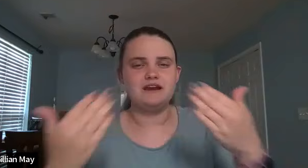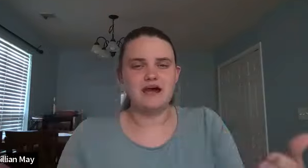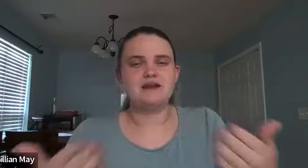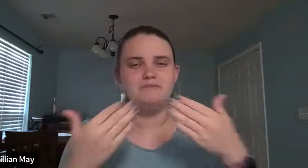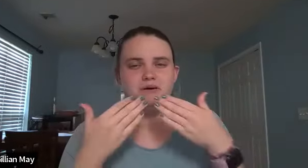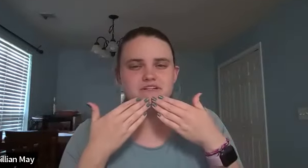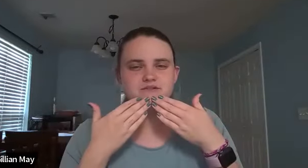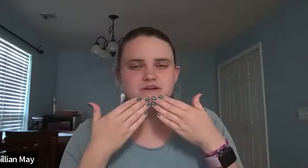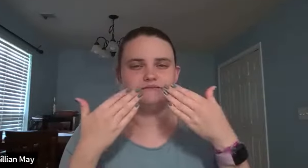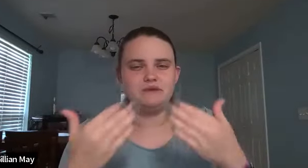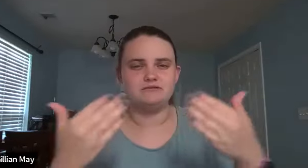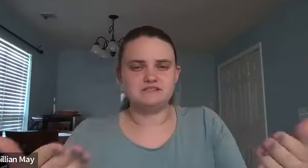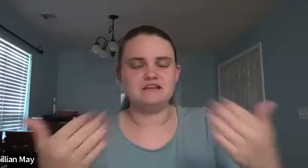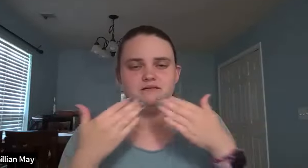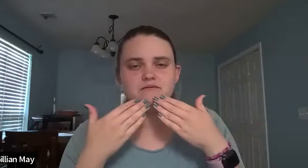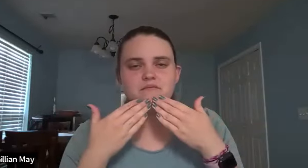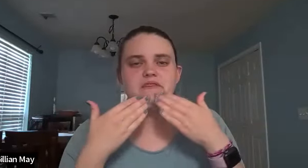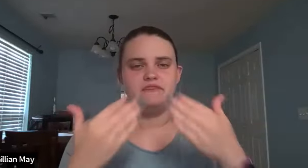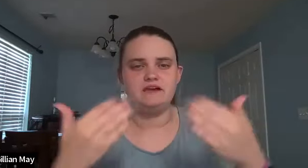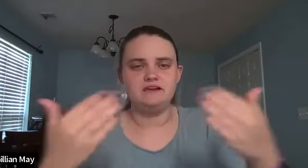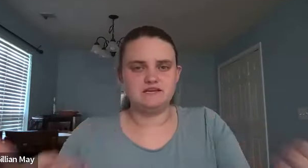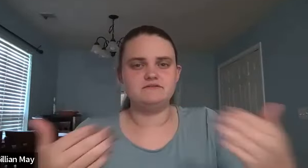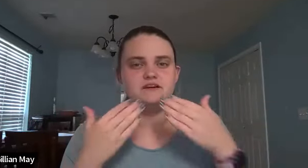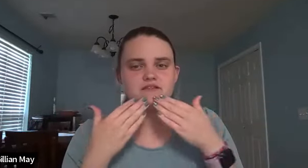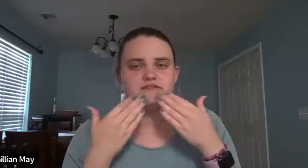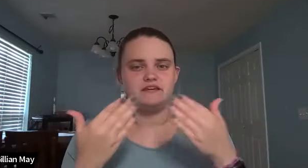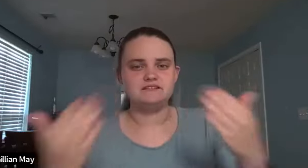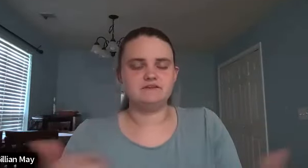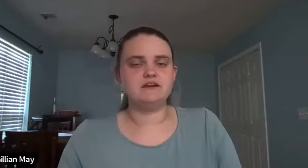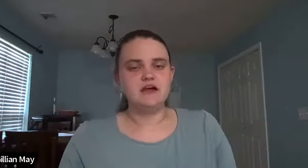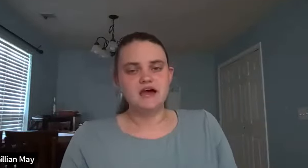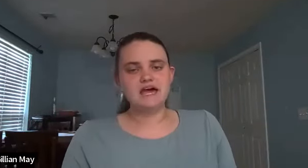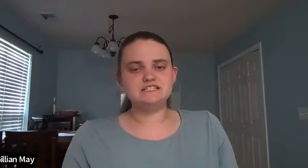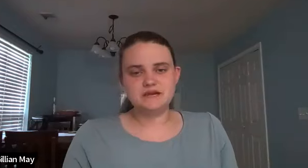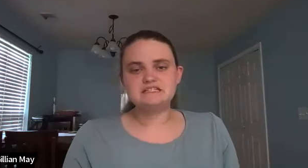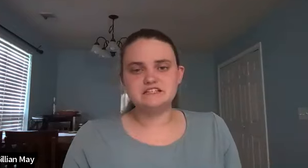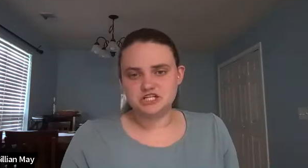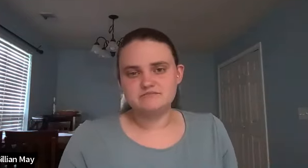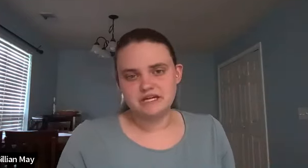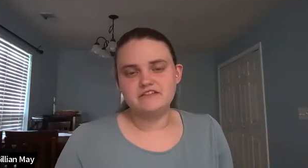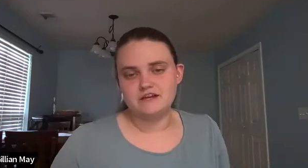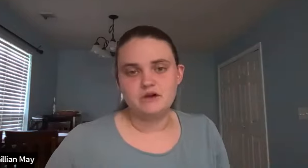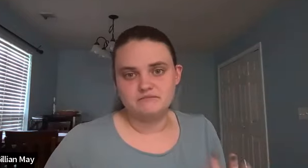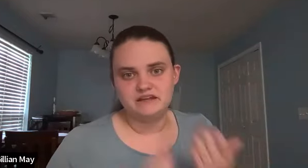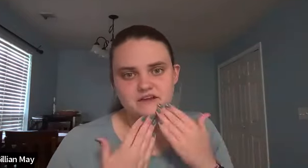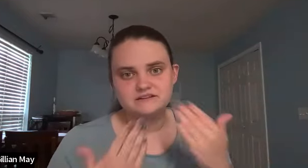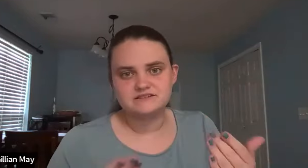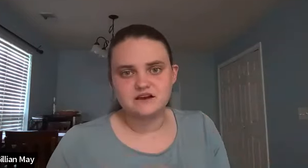of add a bump into it, bounce, like Thanksgiving. And it's basically just meaning that you have many things,